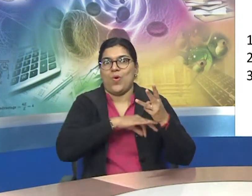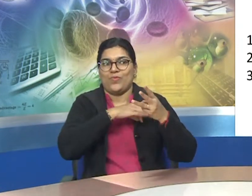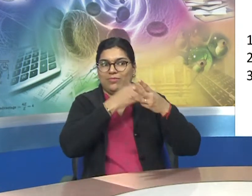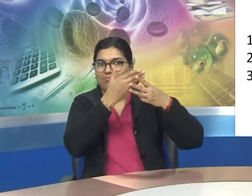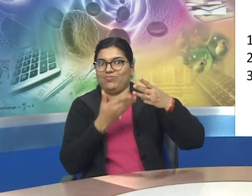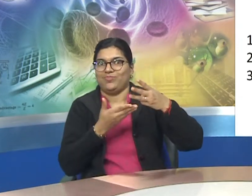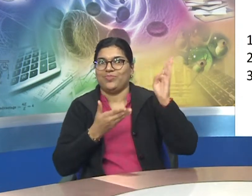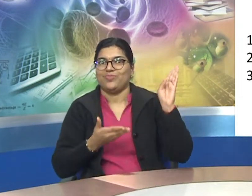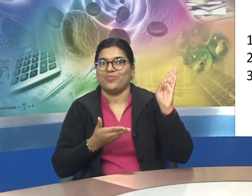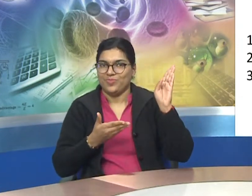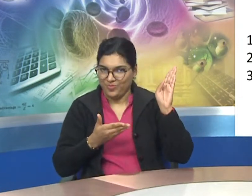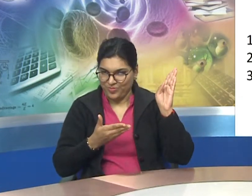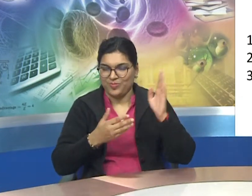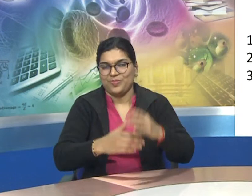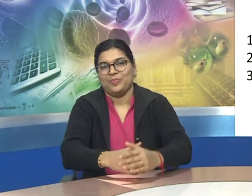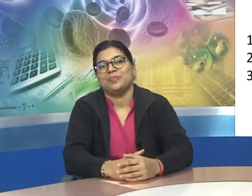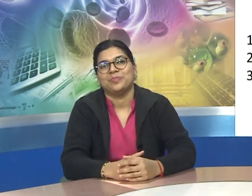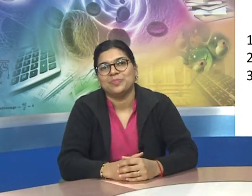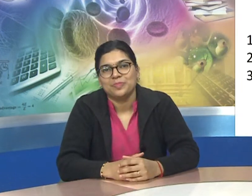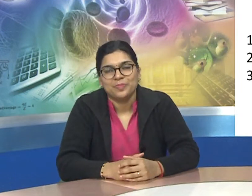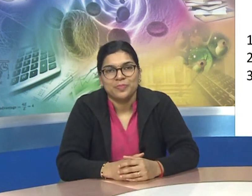These are all the advantages.